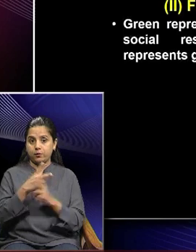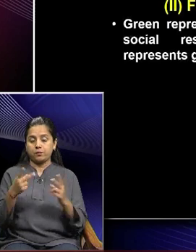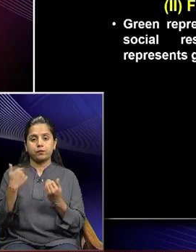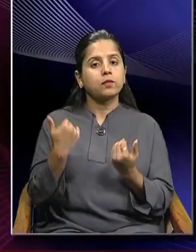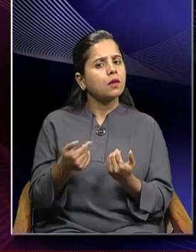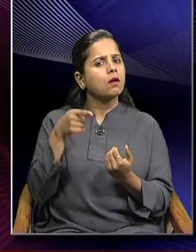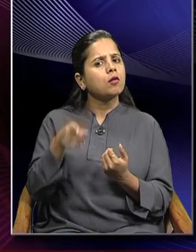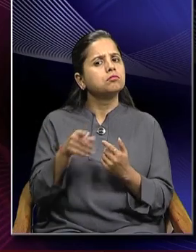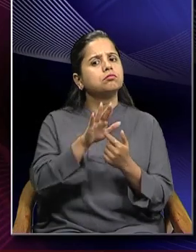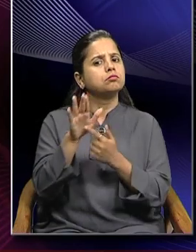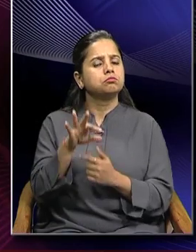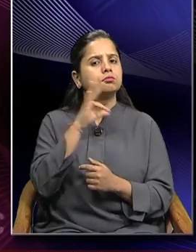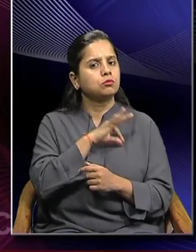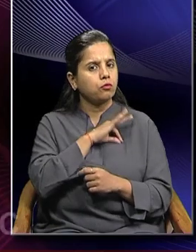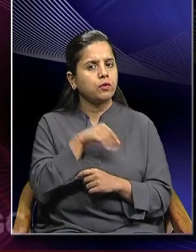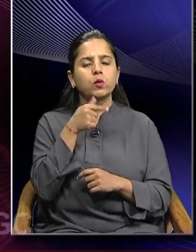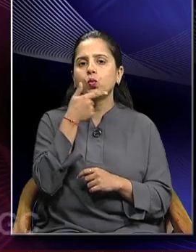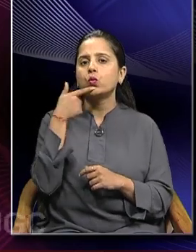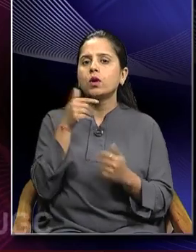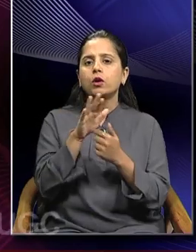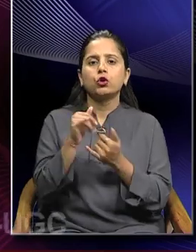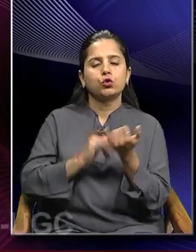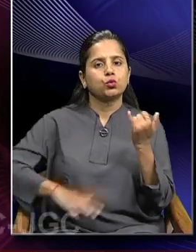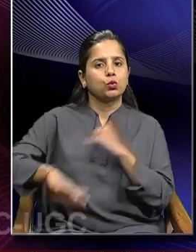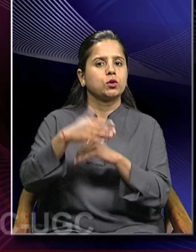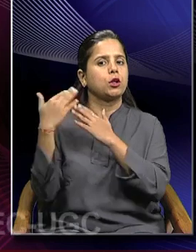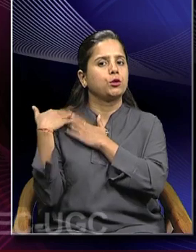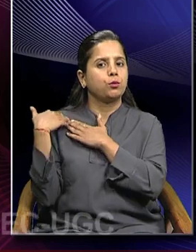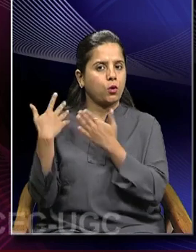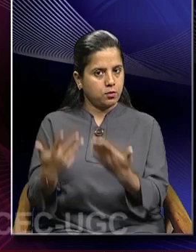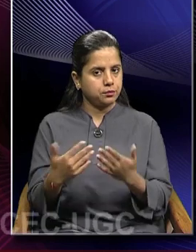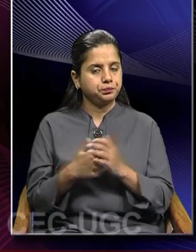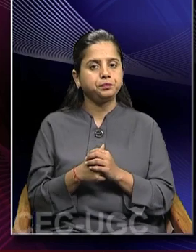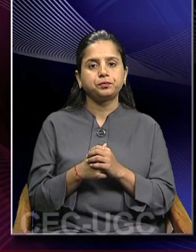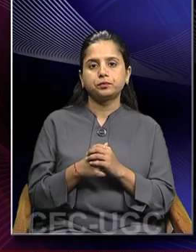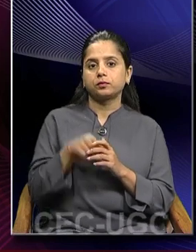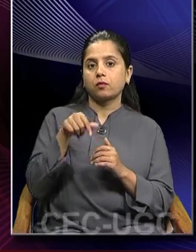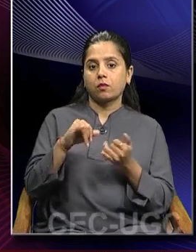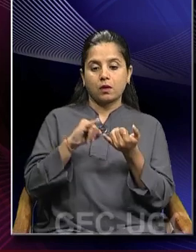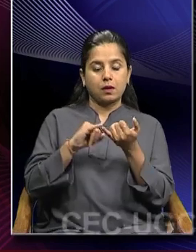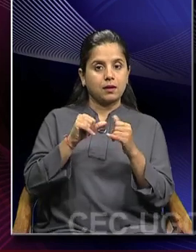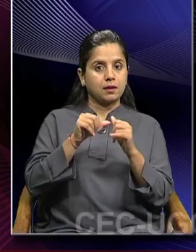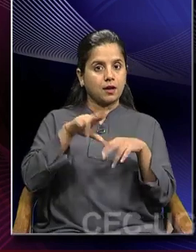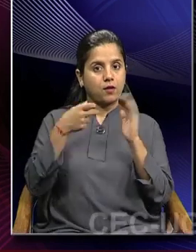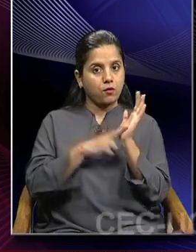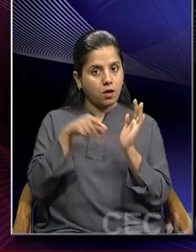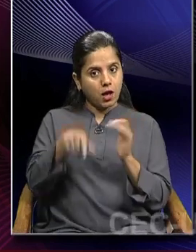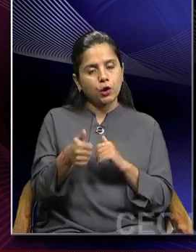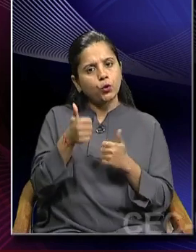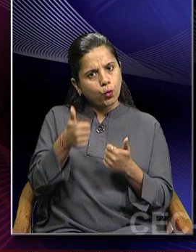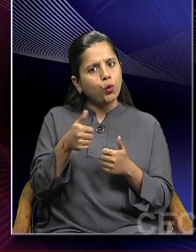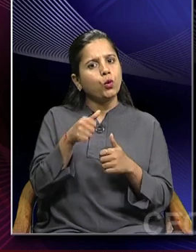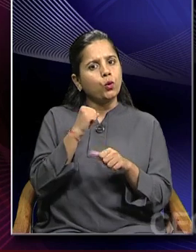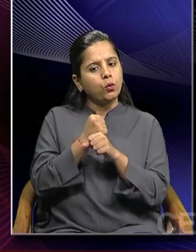representative of profit, and red is representing social responsibility, and eventually saffron represents good governance.